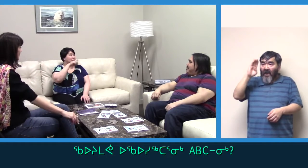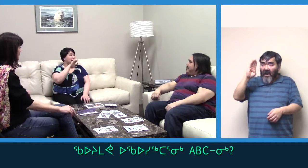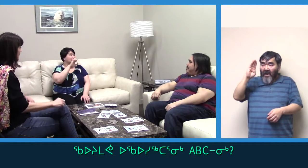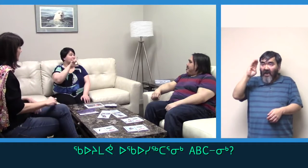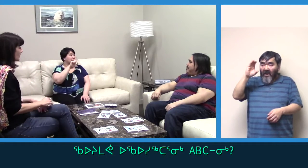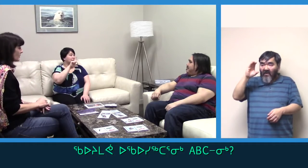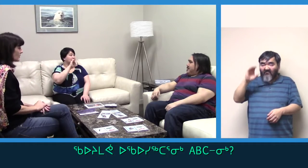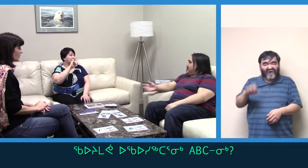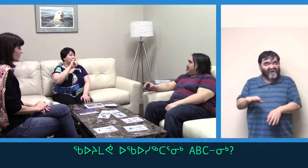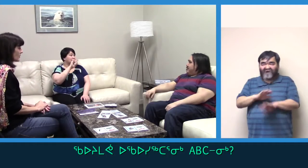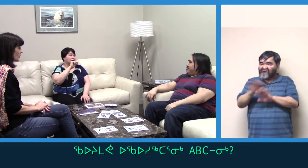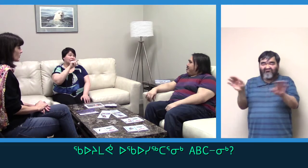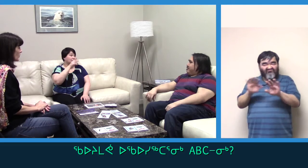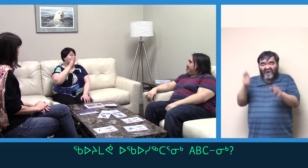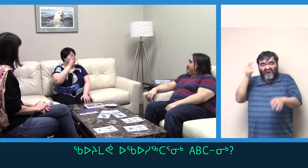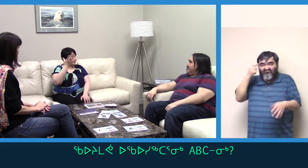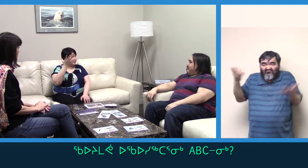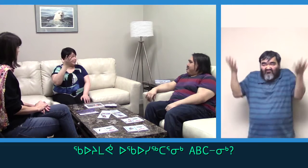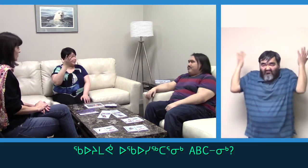Fingers.